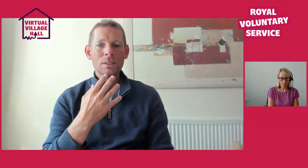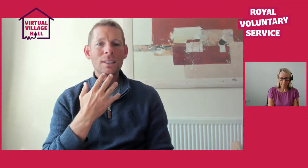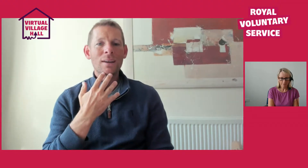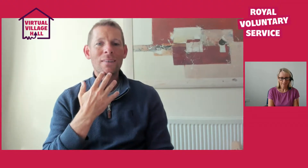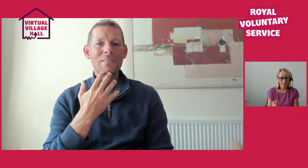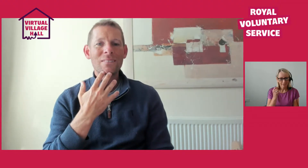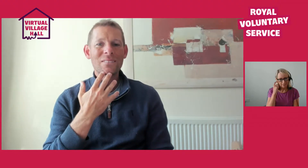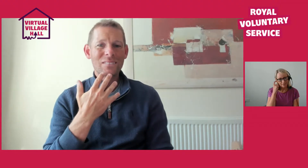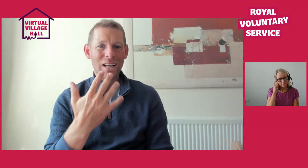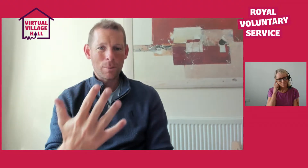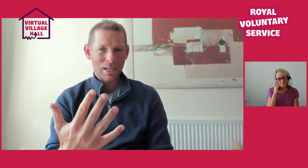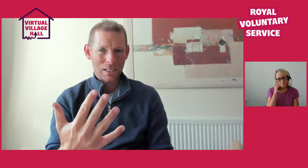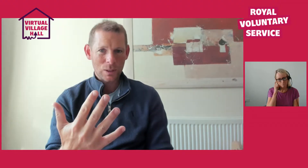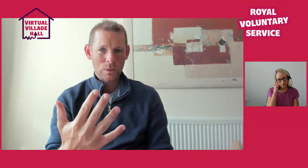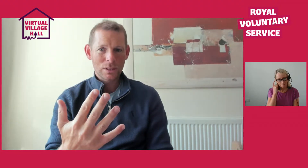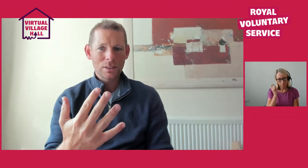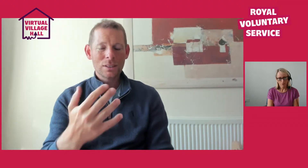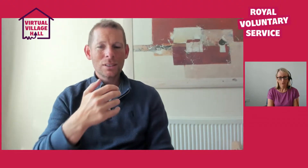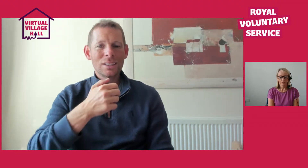£4,